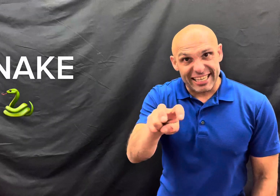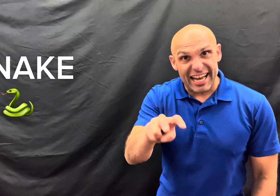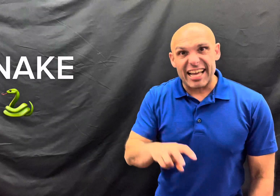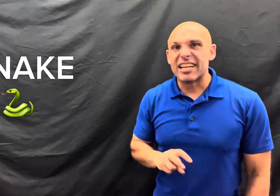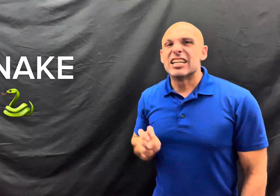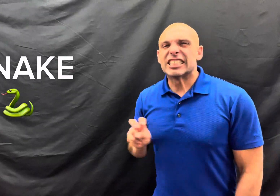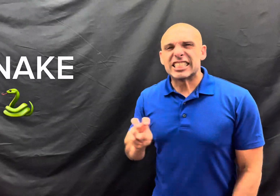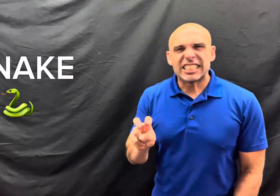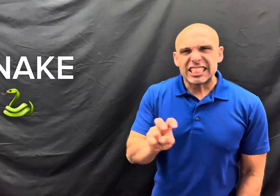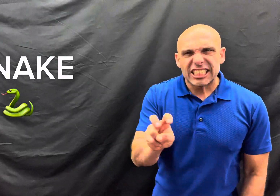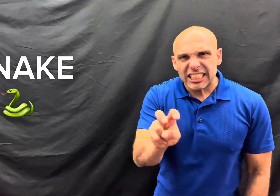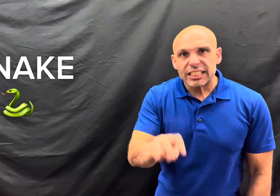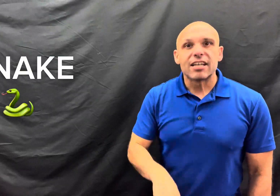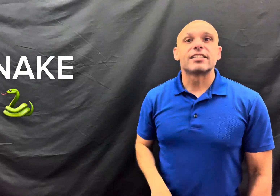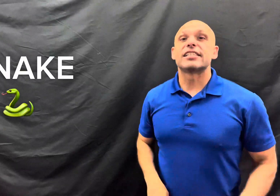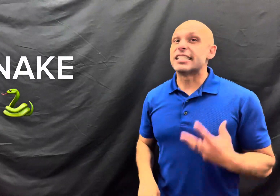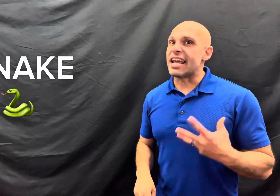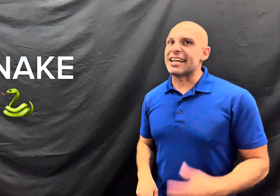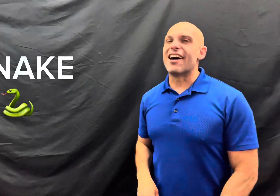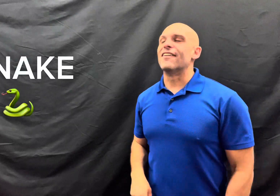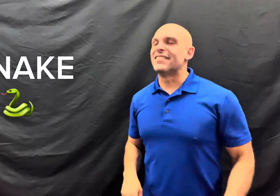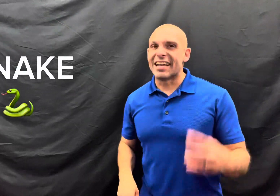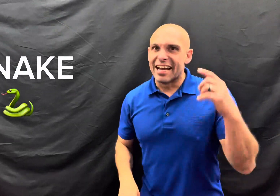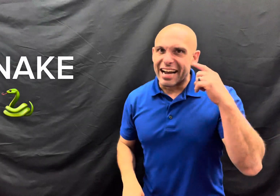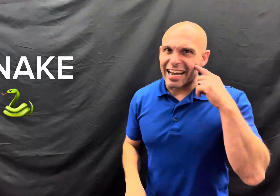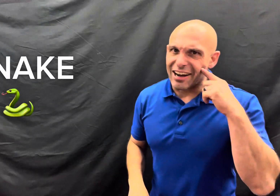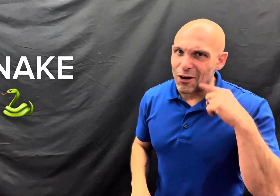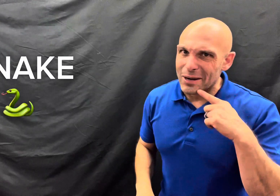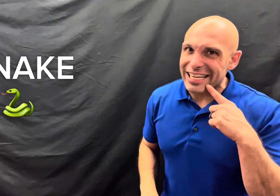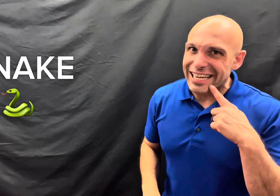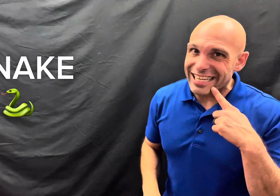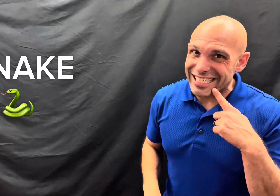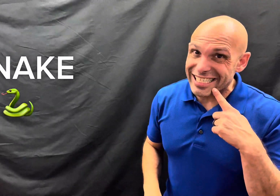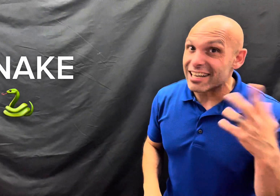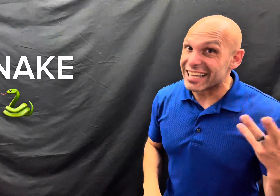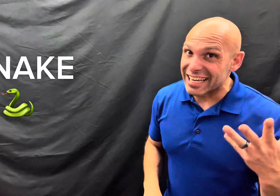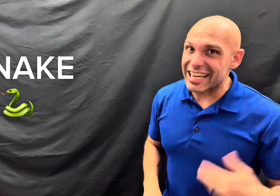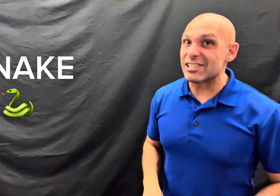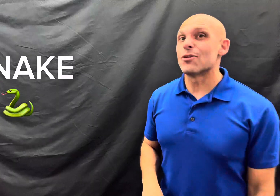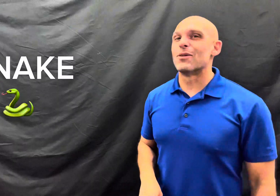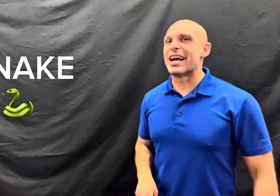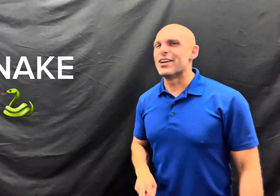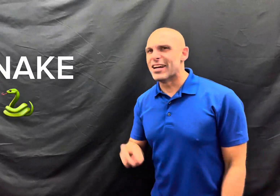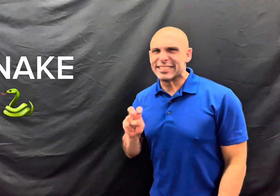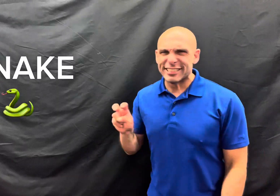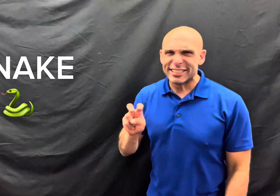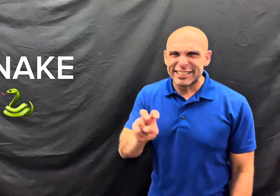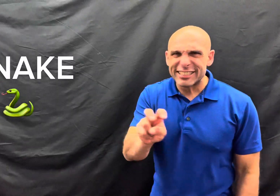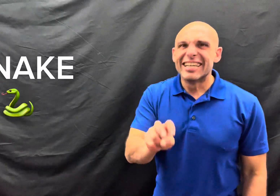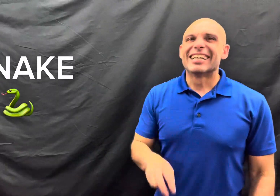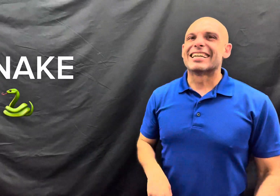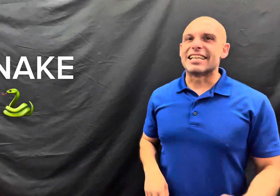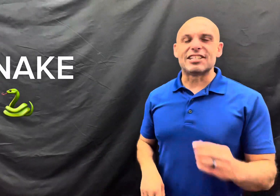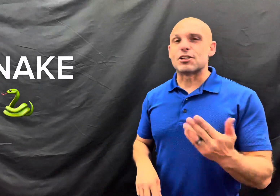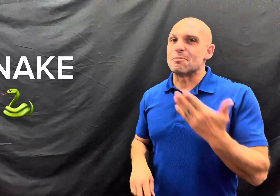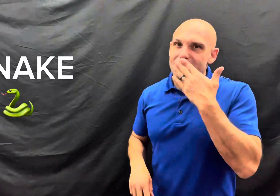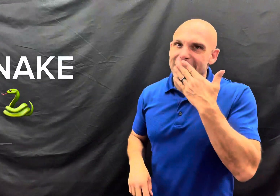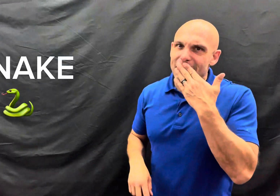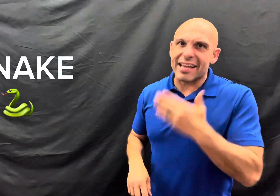side. Snake. Now, me, I kind of always hiss when I do it, because that's just me and my